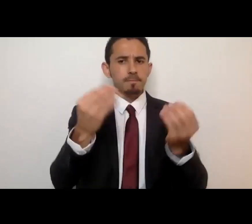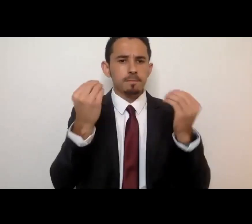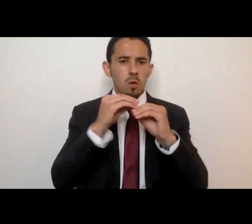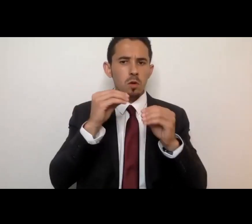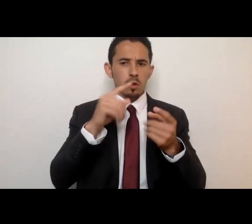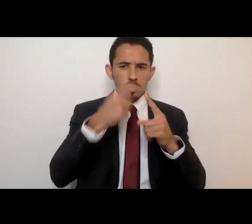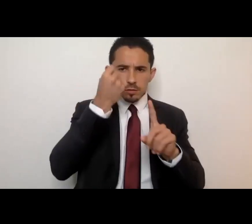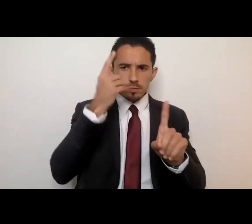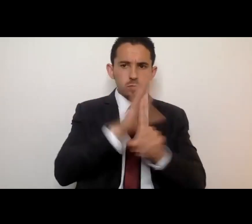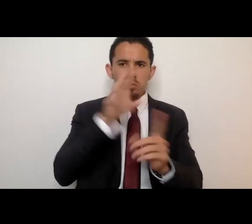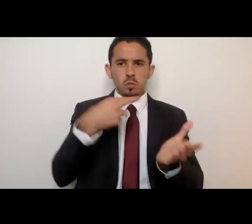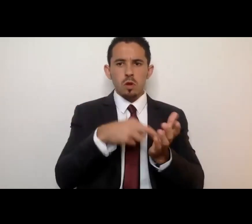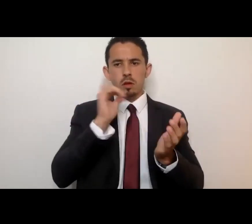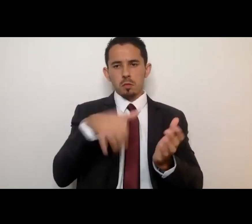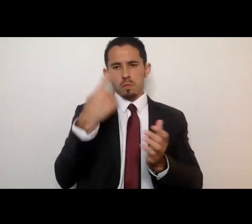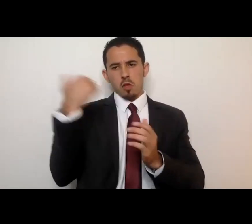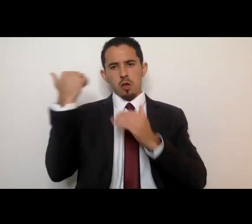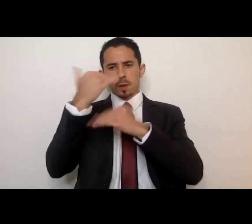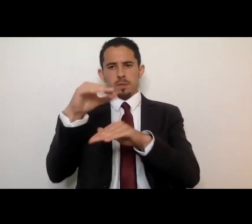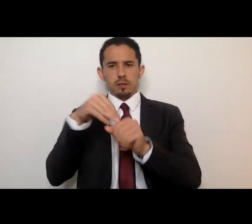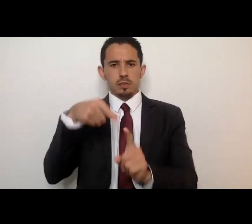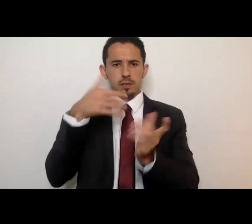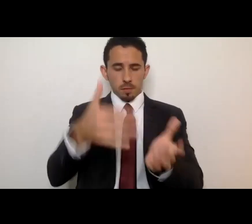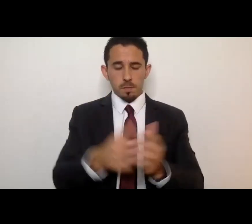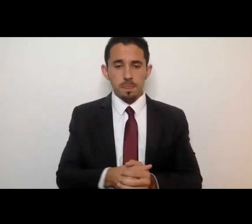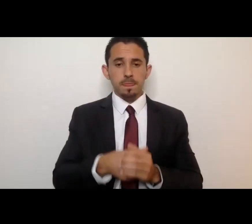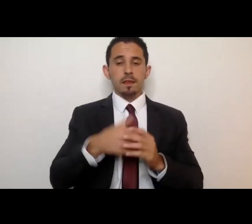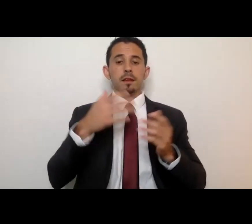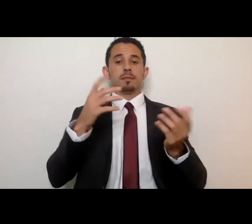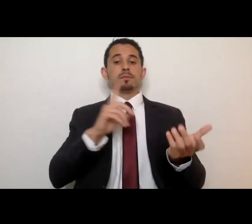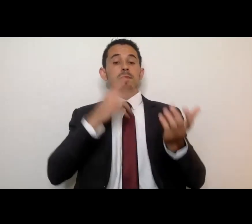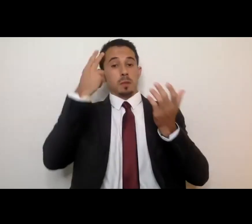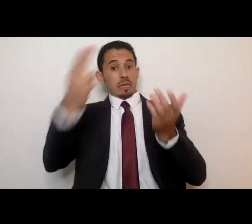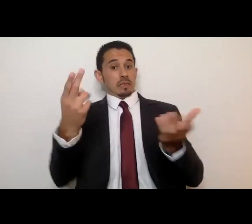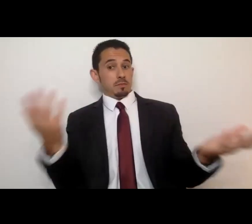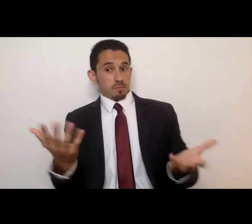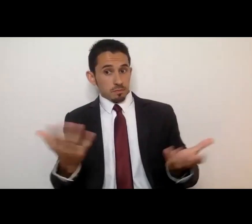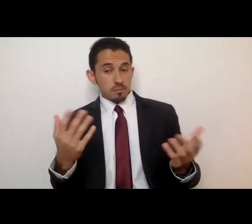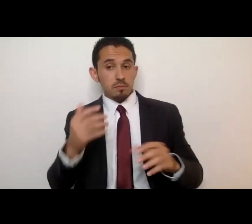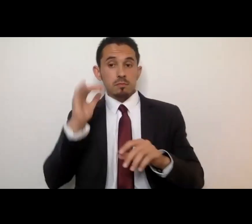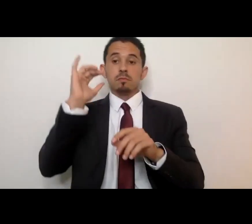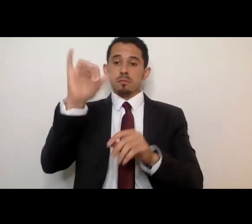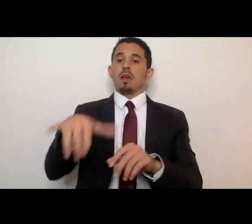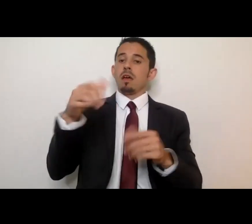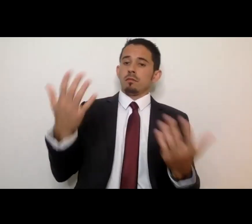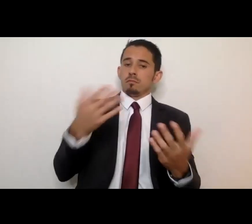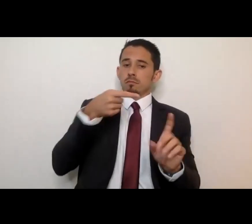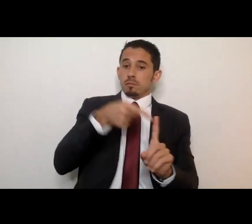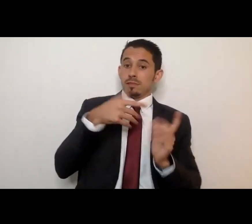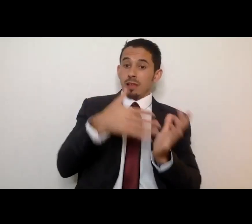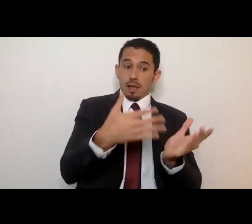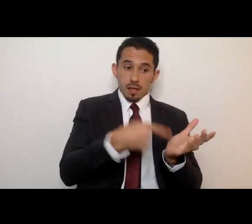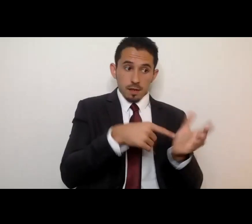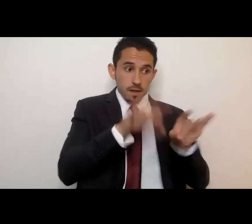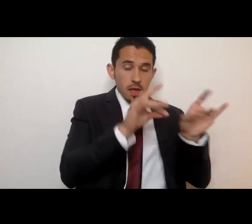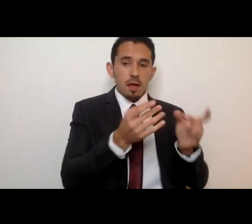Also, just to add, I didn't have sufficient time to really look into this in this study and to really analyze things as